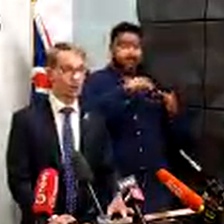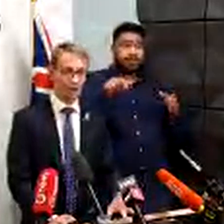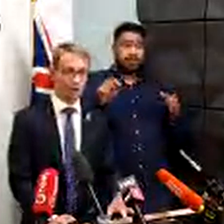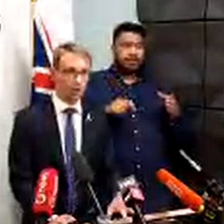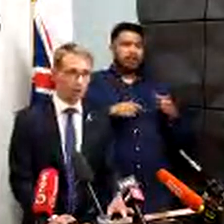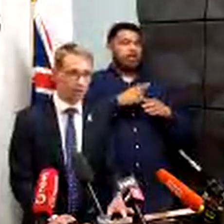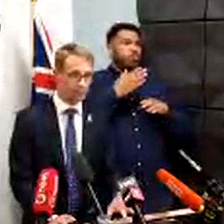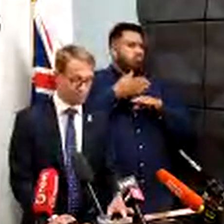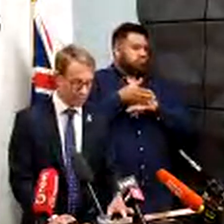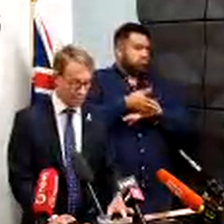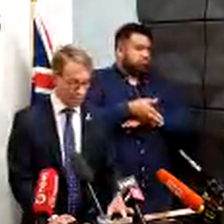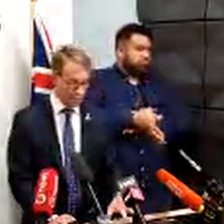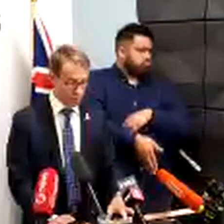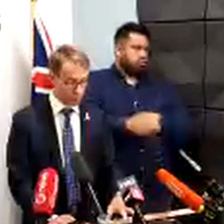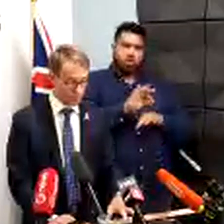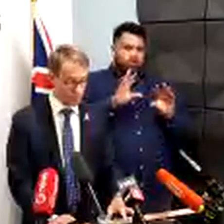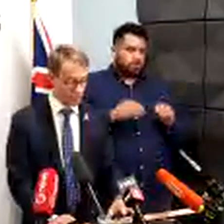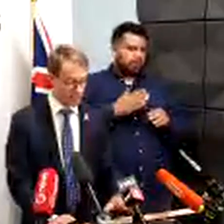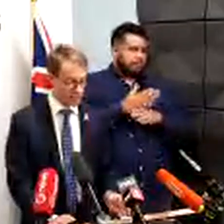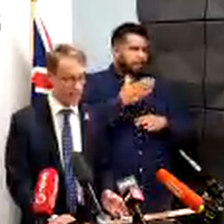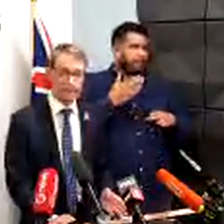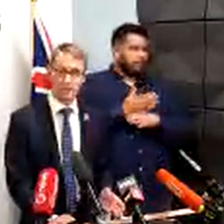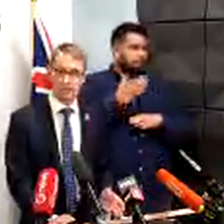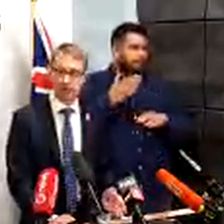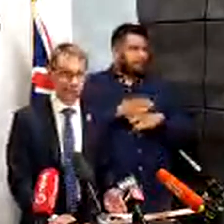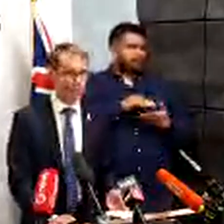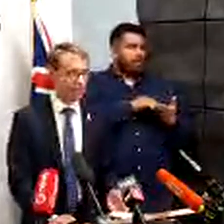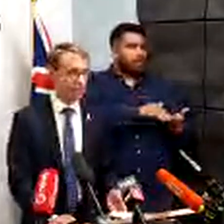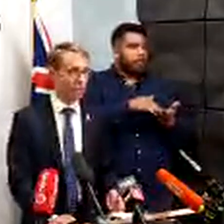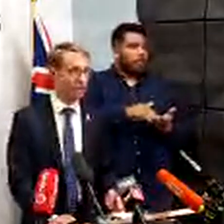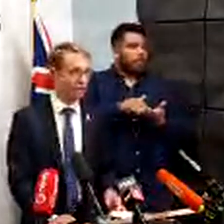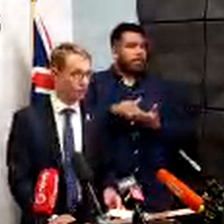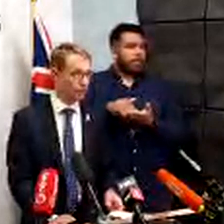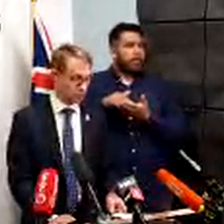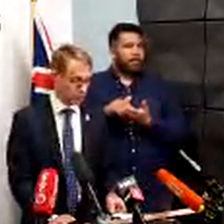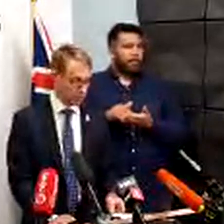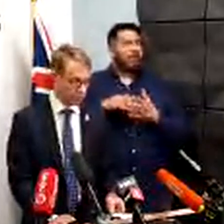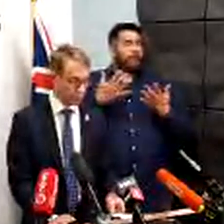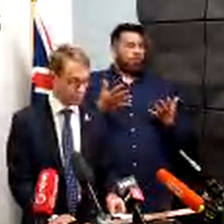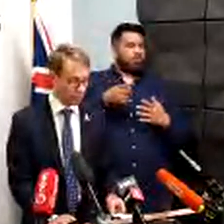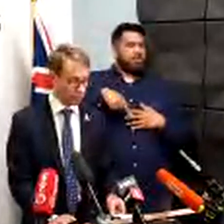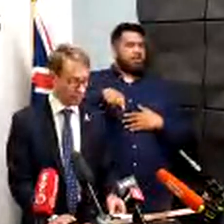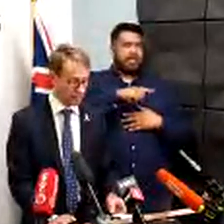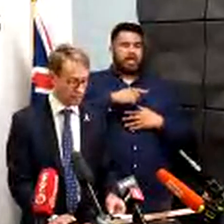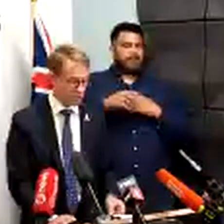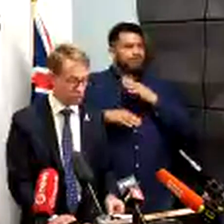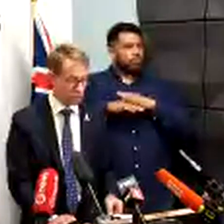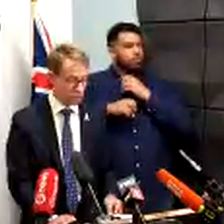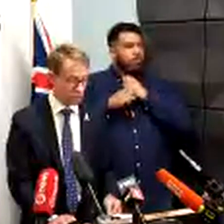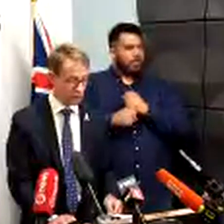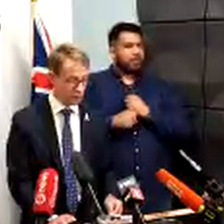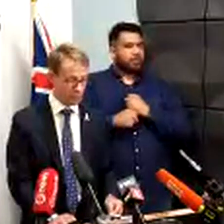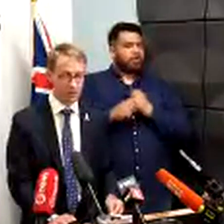to work around the clock, putting in huge hours and showing, as we know they do, an unbelievable commitment